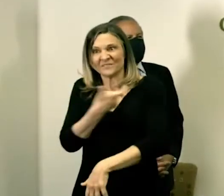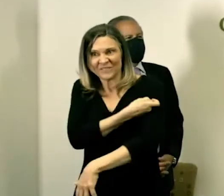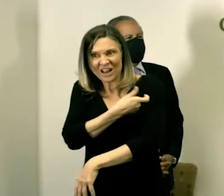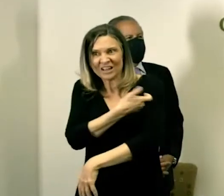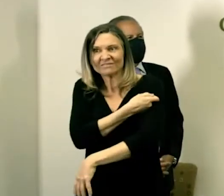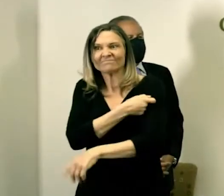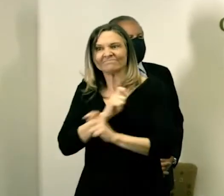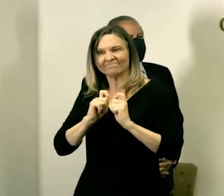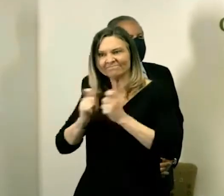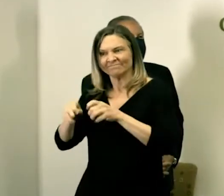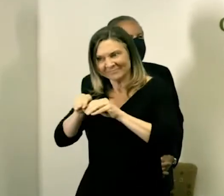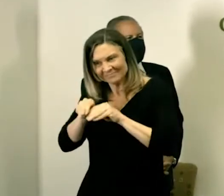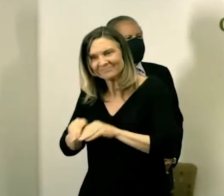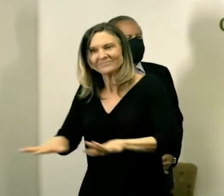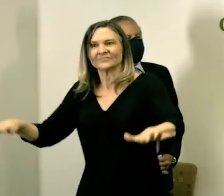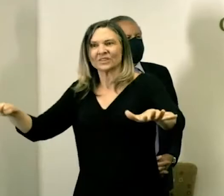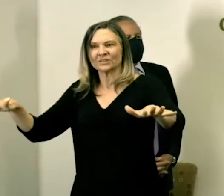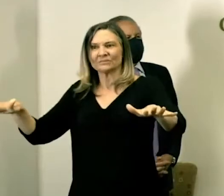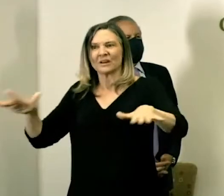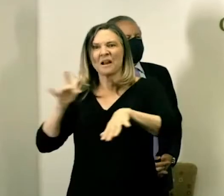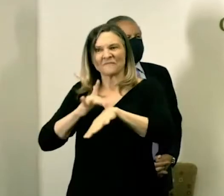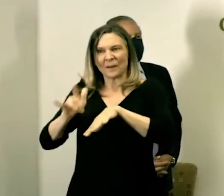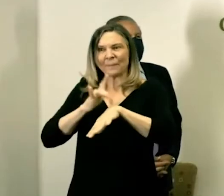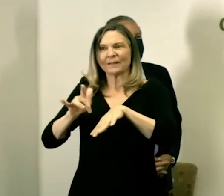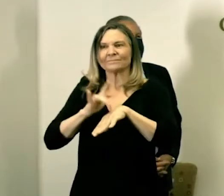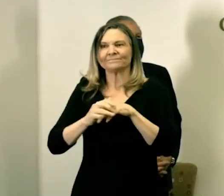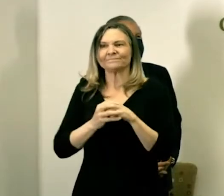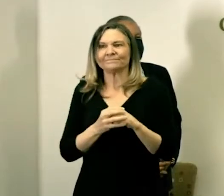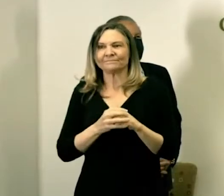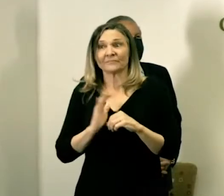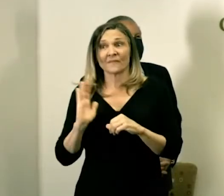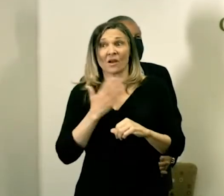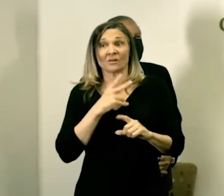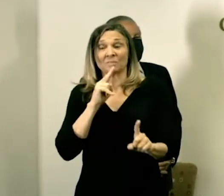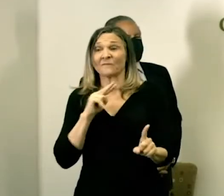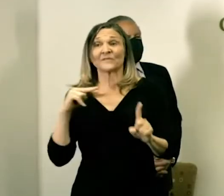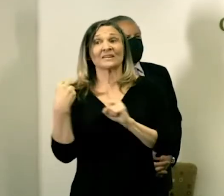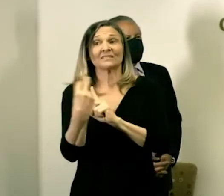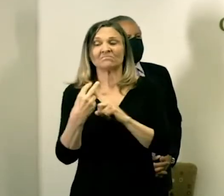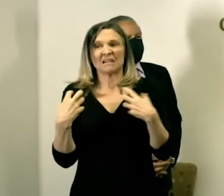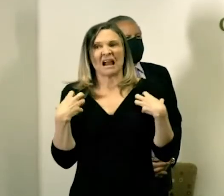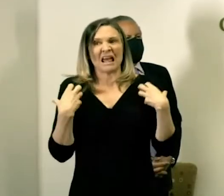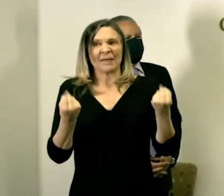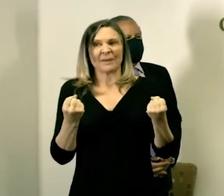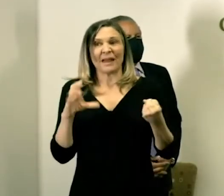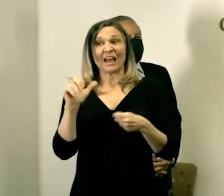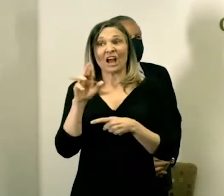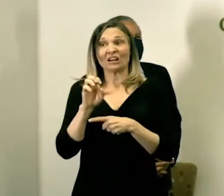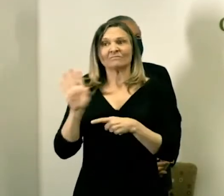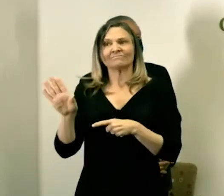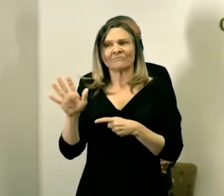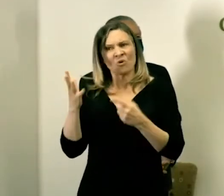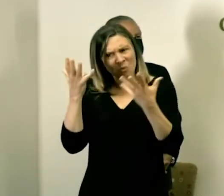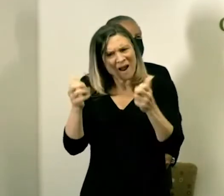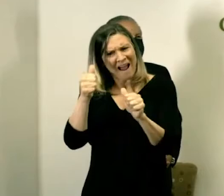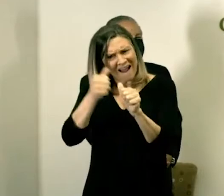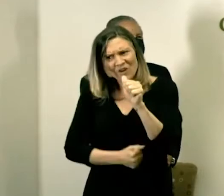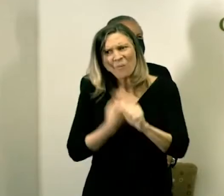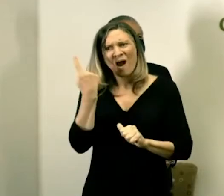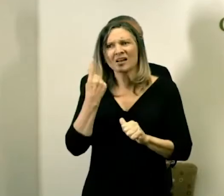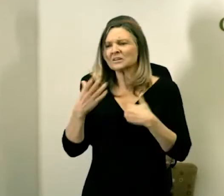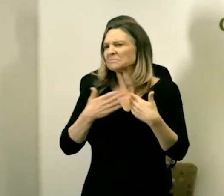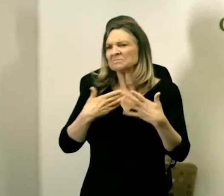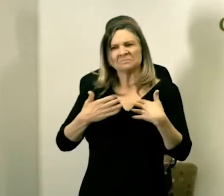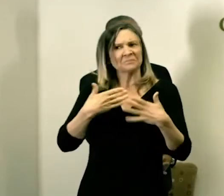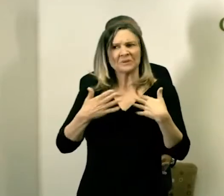availability. So our perspective is, from a health care perspective, we want everyone, regardless of their status, to get